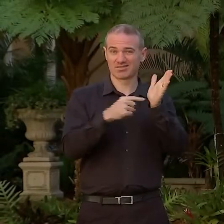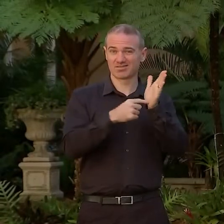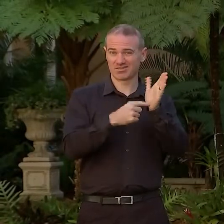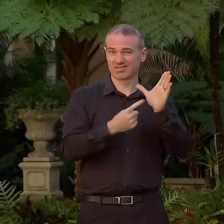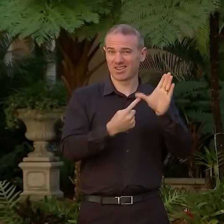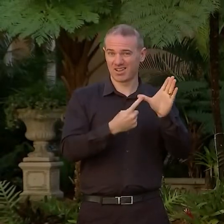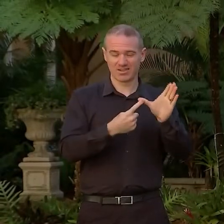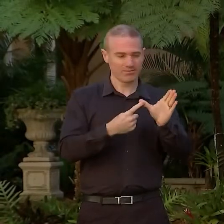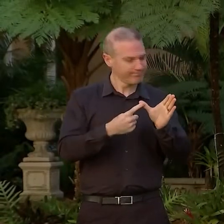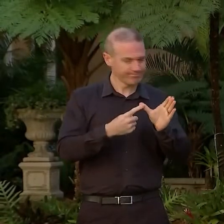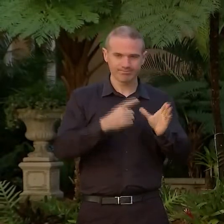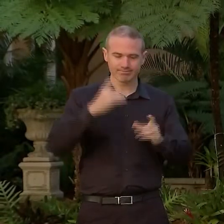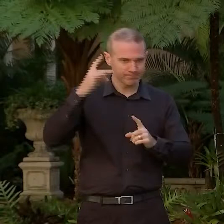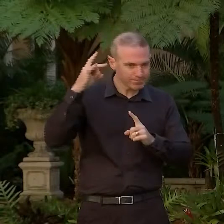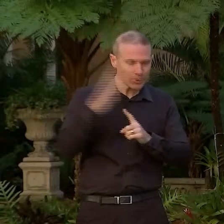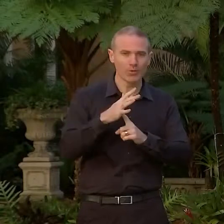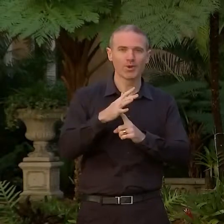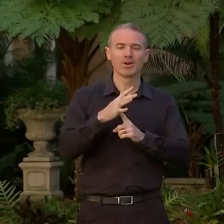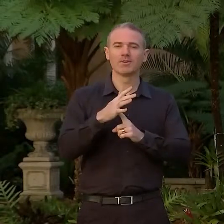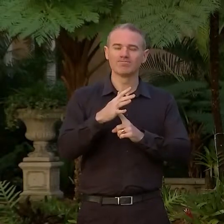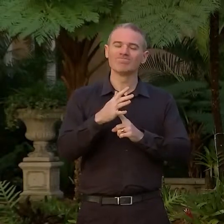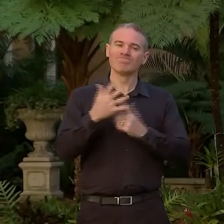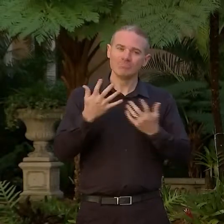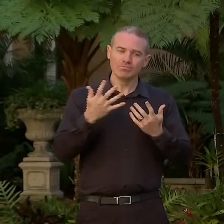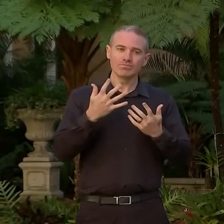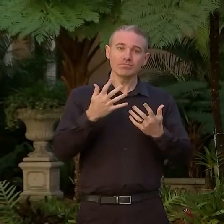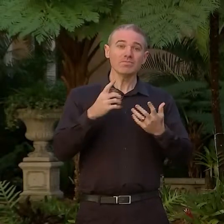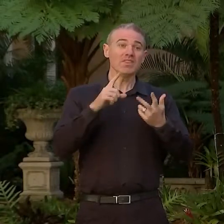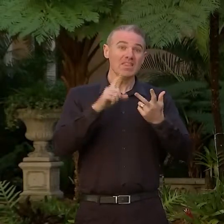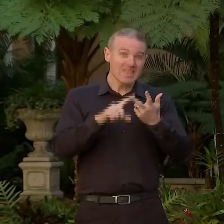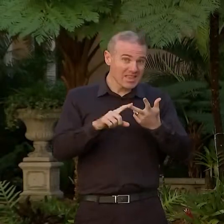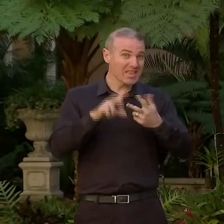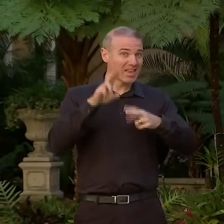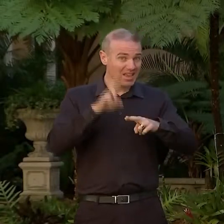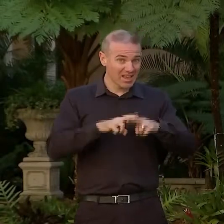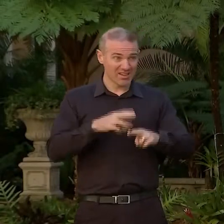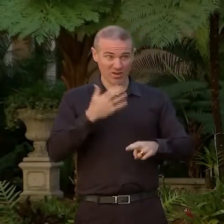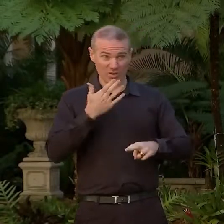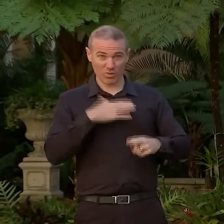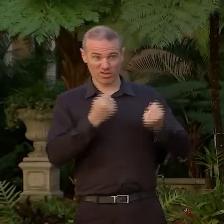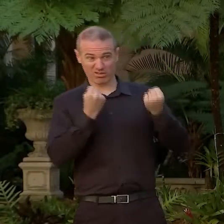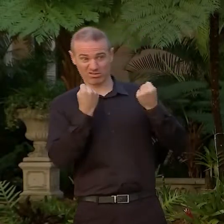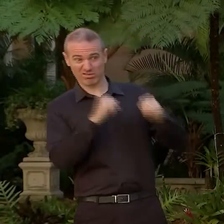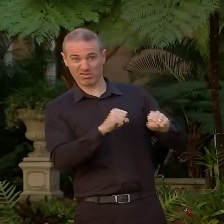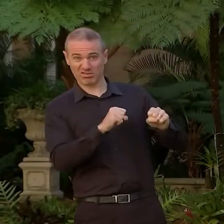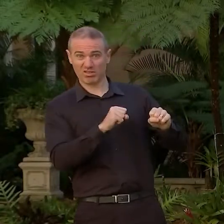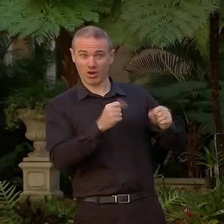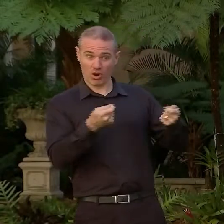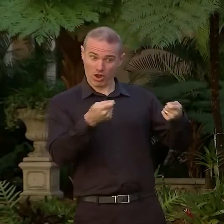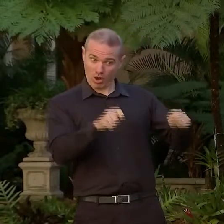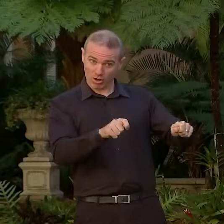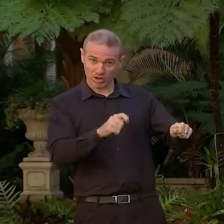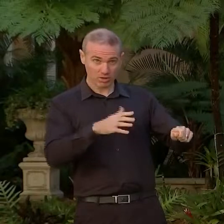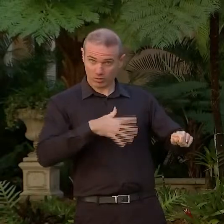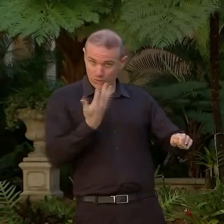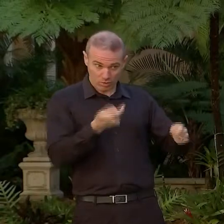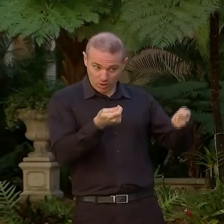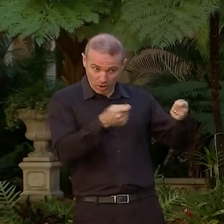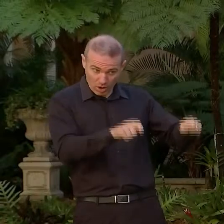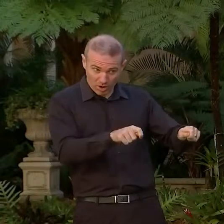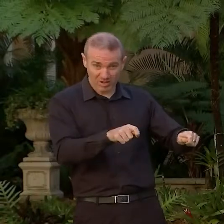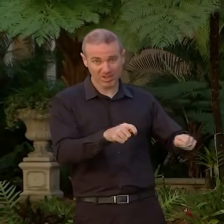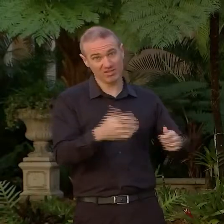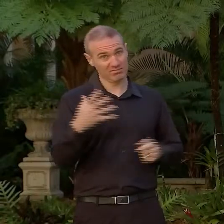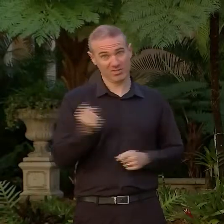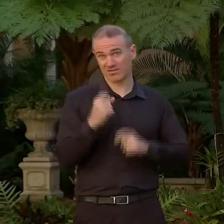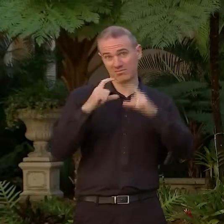are. And it's an issue that if we want to try and avoid lockdowns, we're going to have to get used to wearing masks.